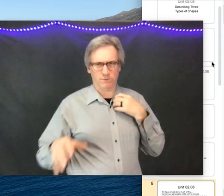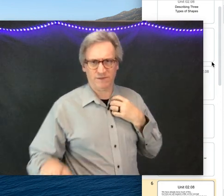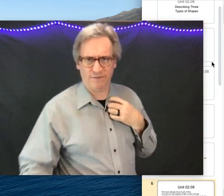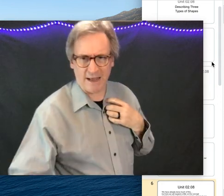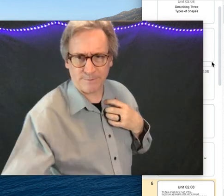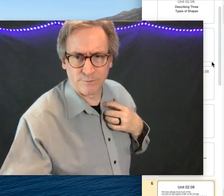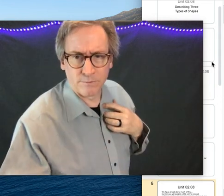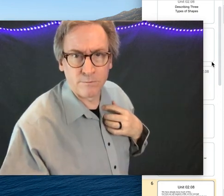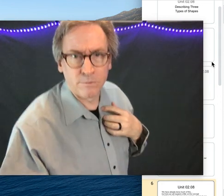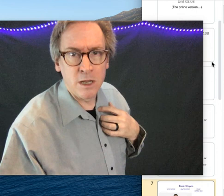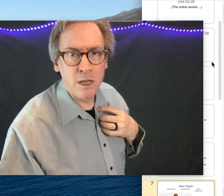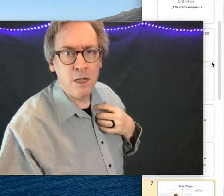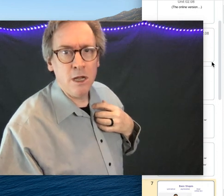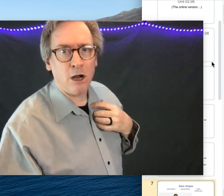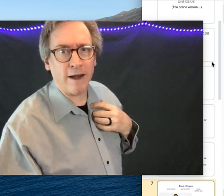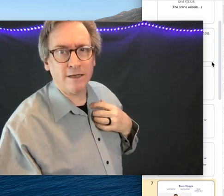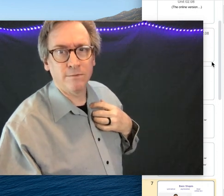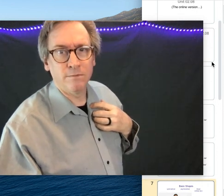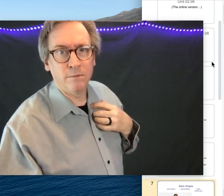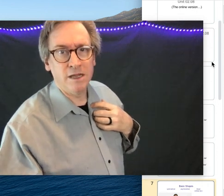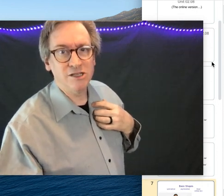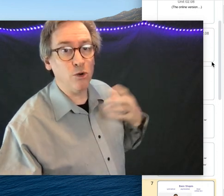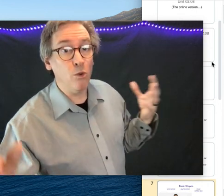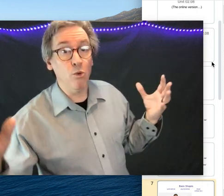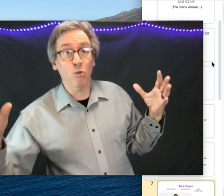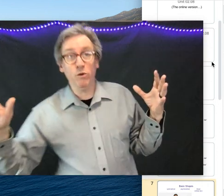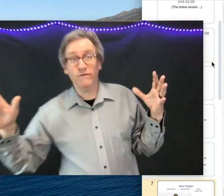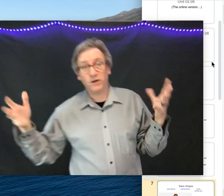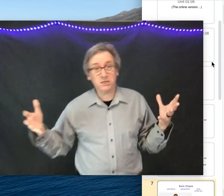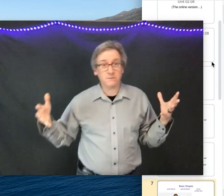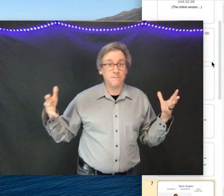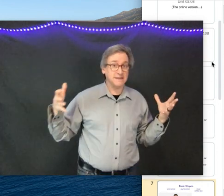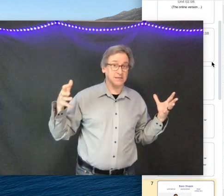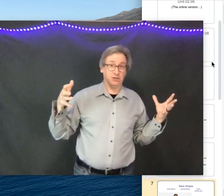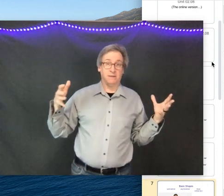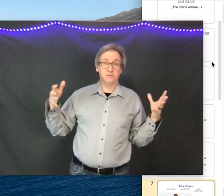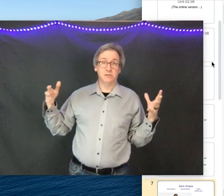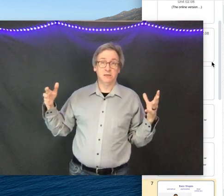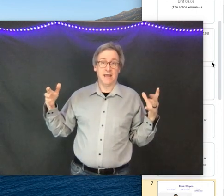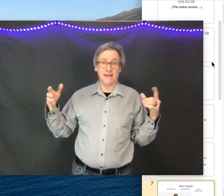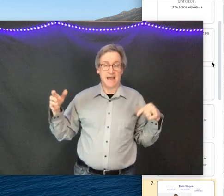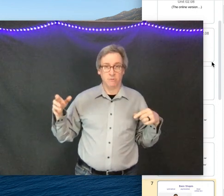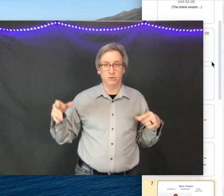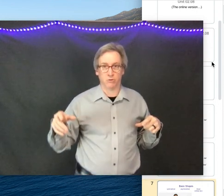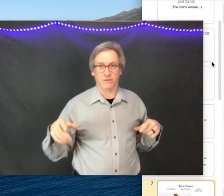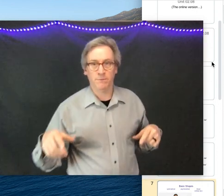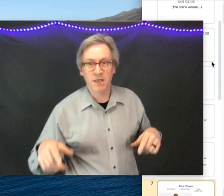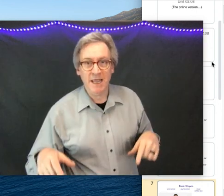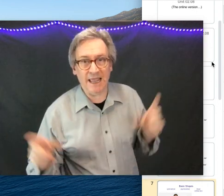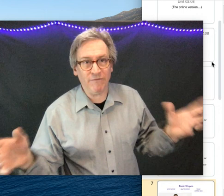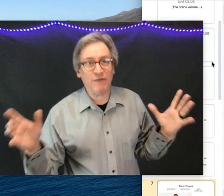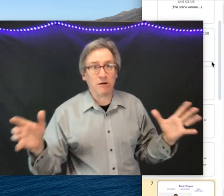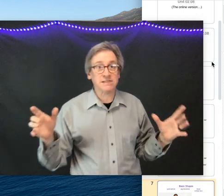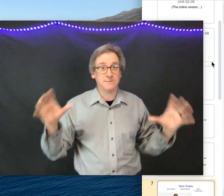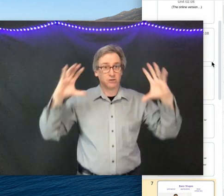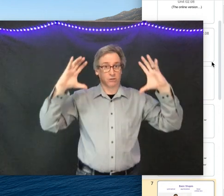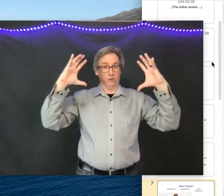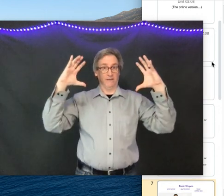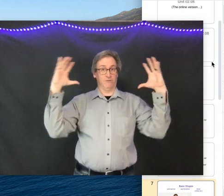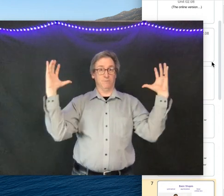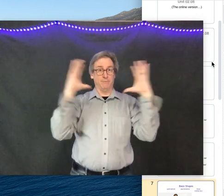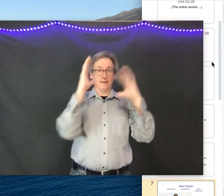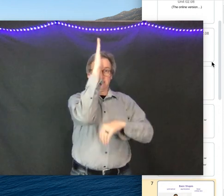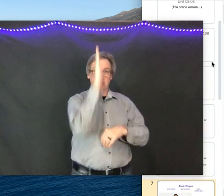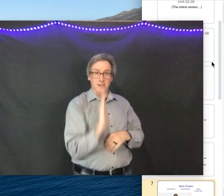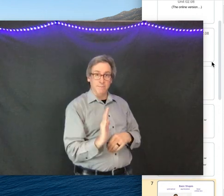in terms of that. All right. So we've already talked about basic shapes and how you draw them. If they are symmetrical,